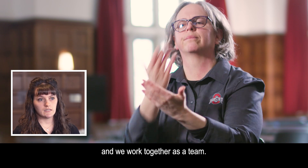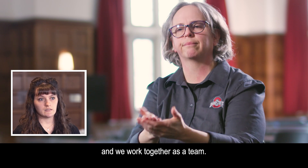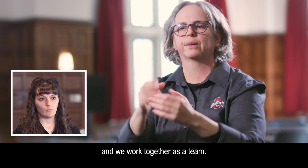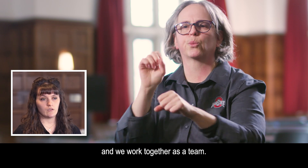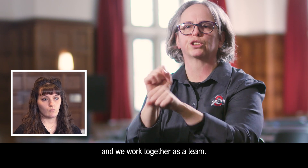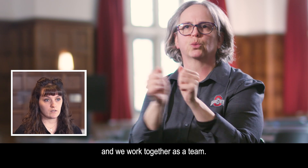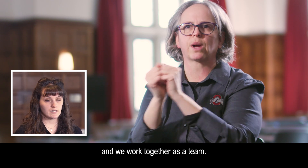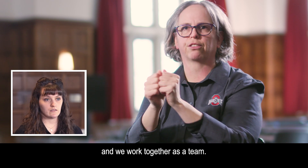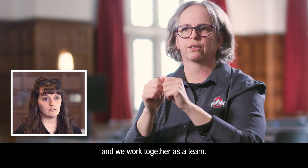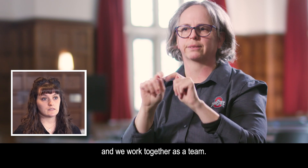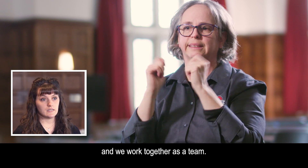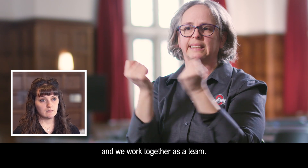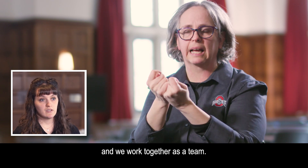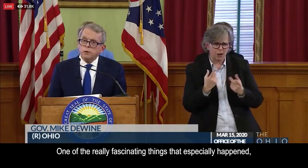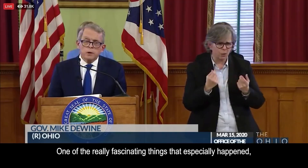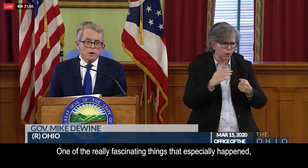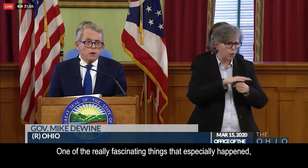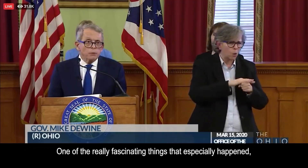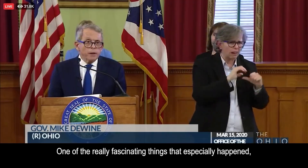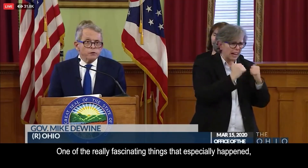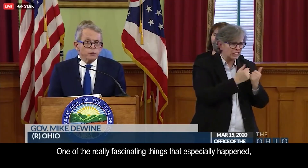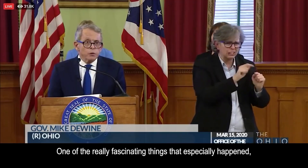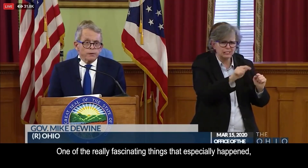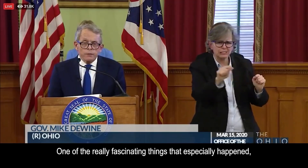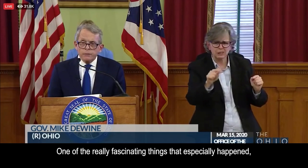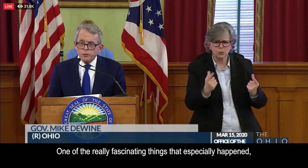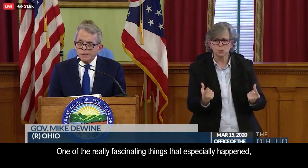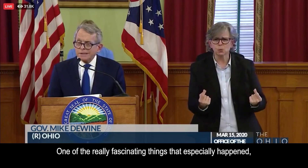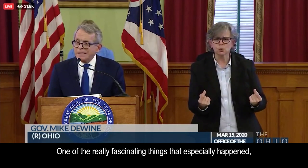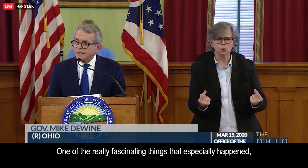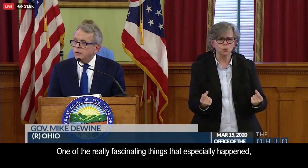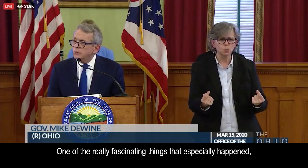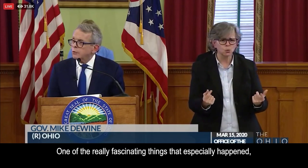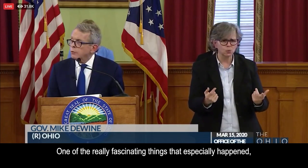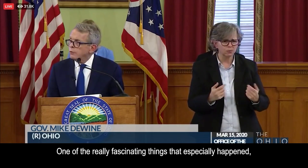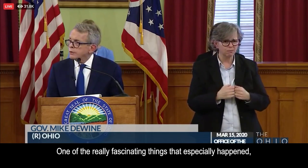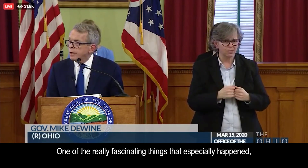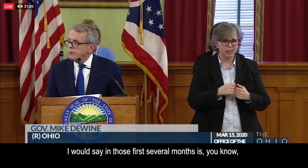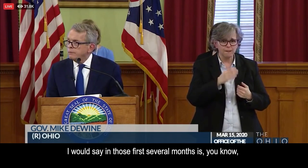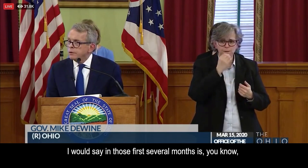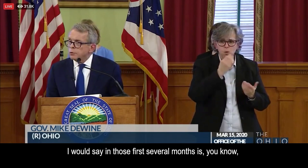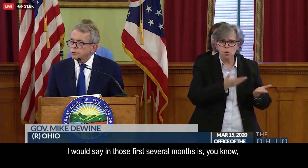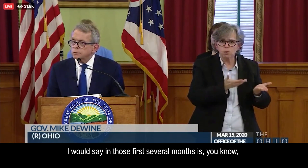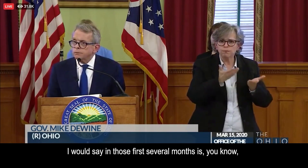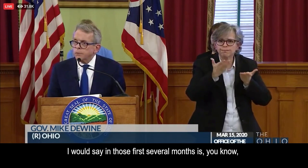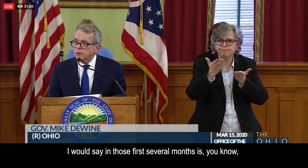and we work together as a team. One of the really fascinating things that especially happened, I would say, in those first several